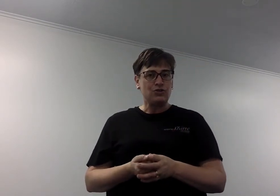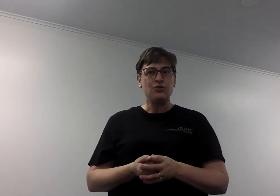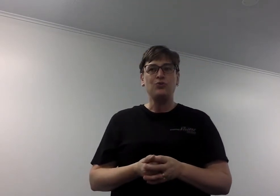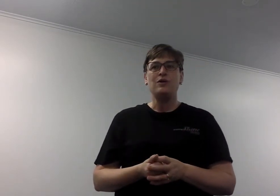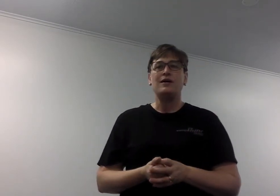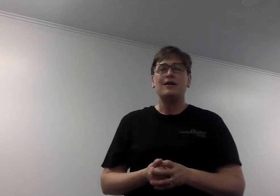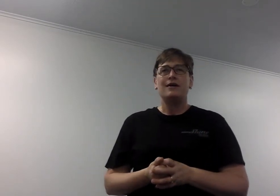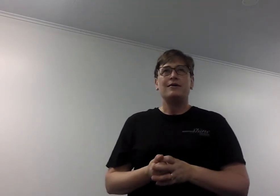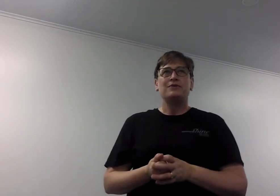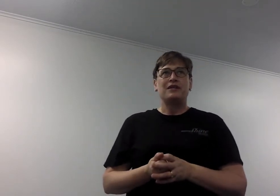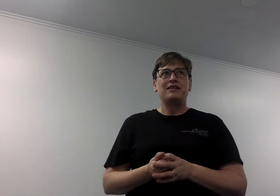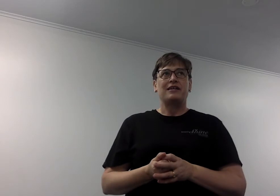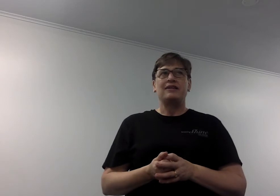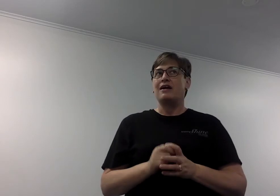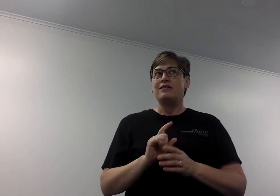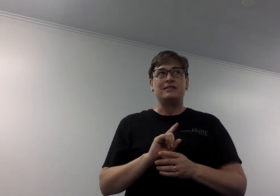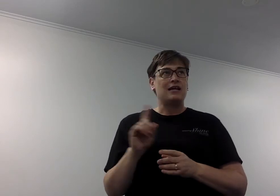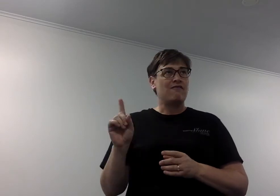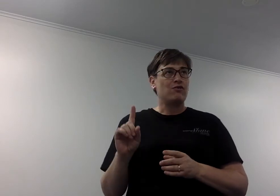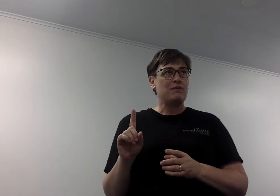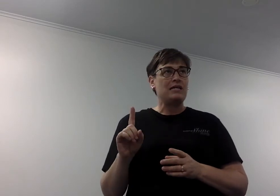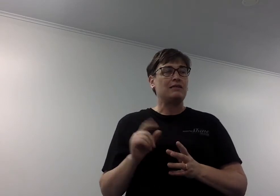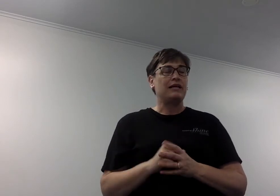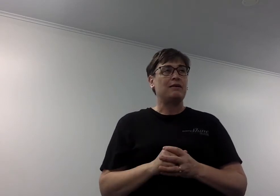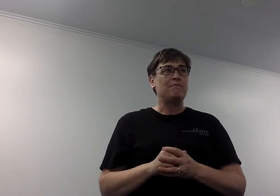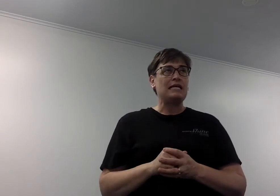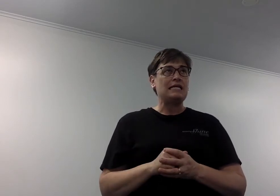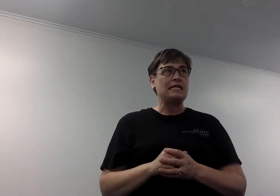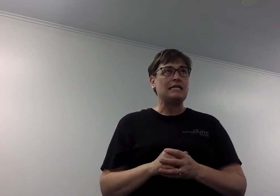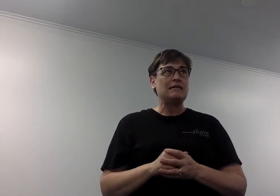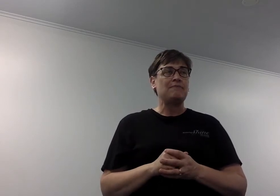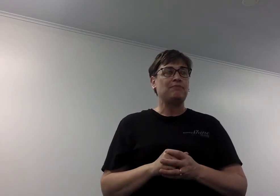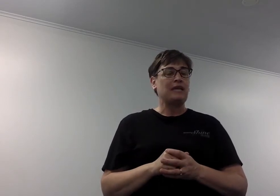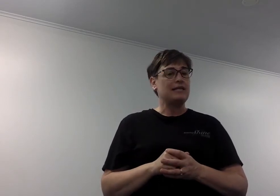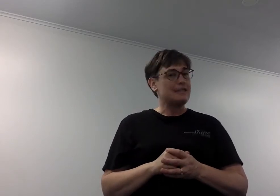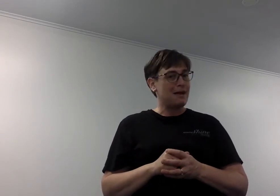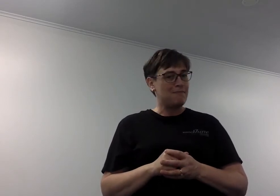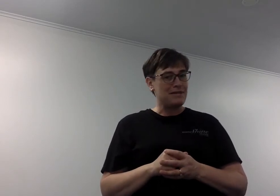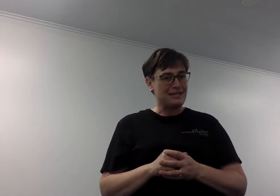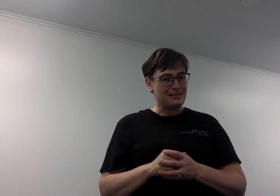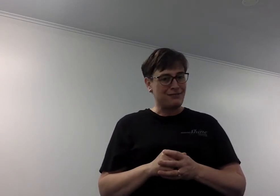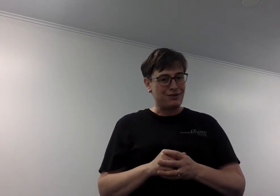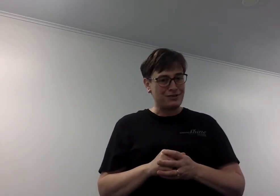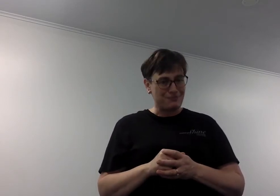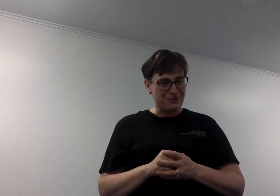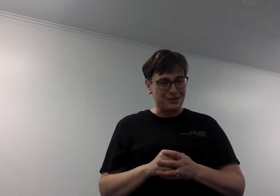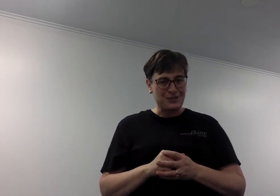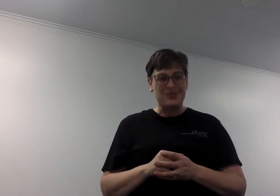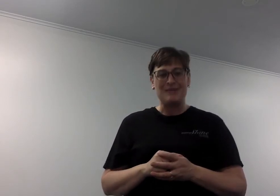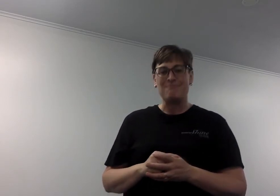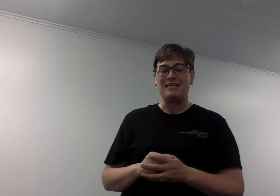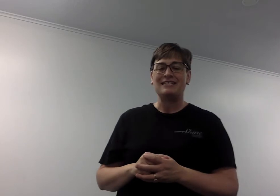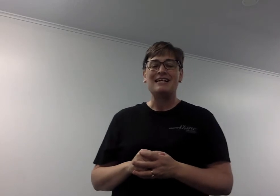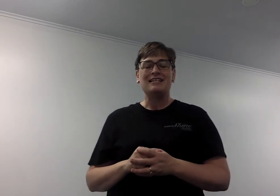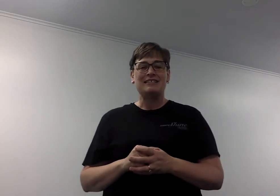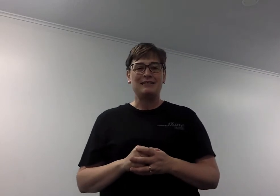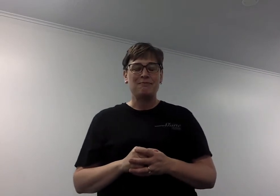you. I think it's not for meat like a meeting, and it's not meat as far as the food that you eat meat.